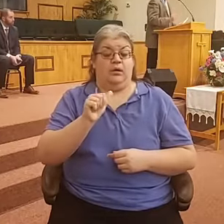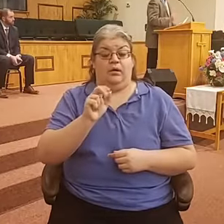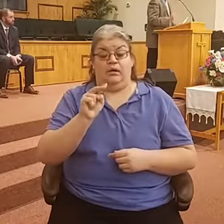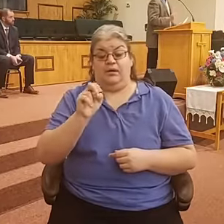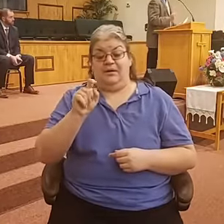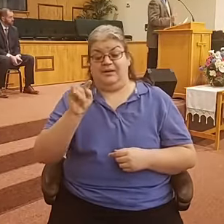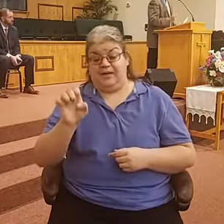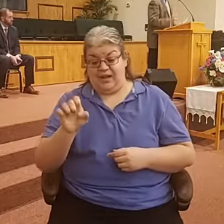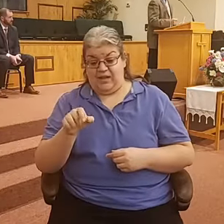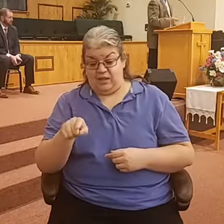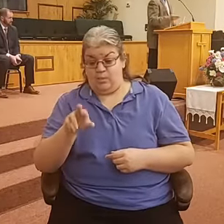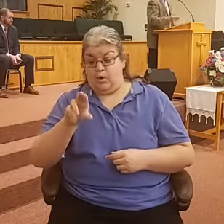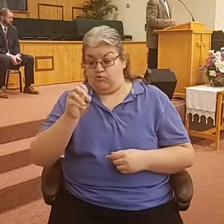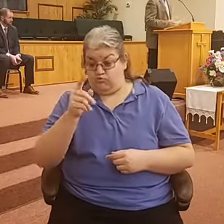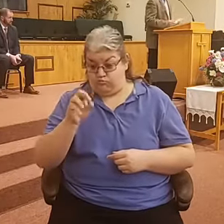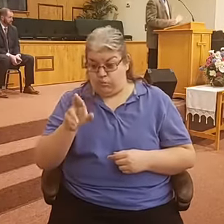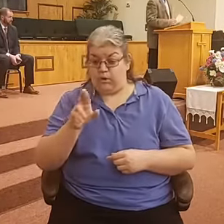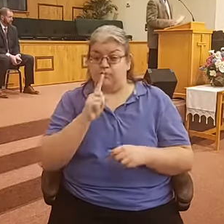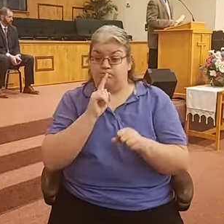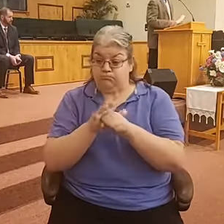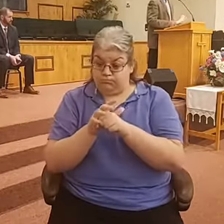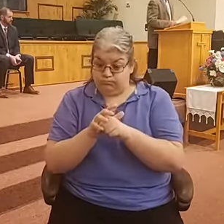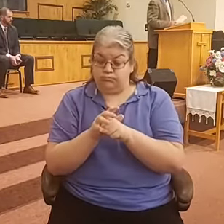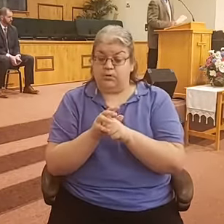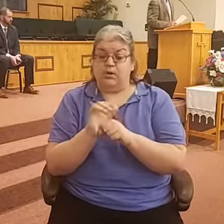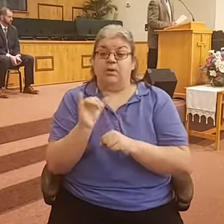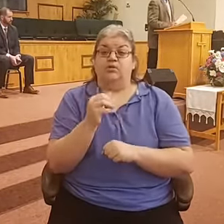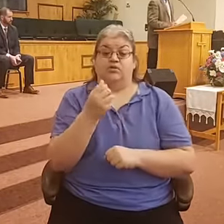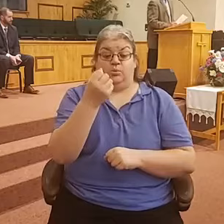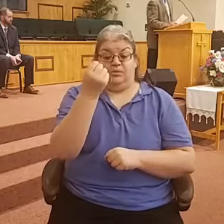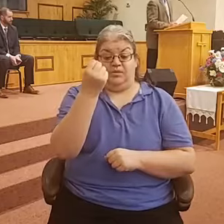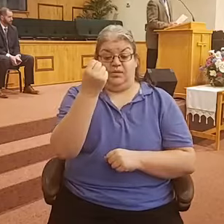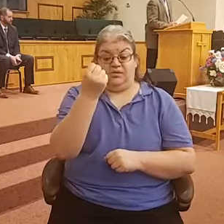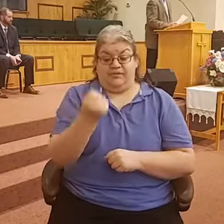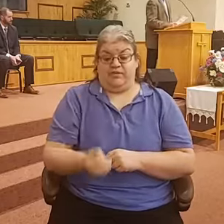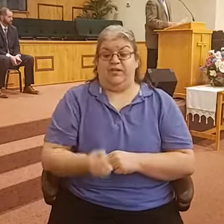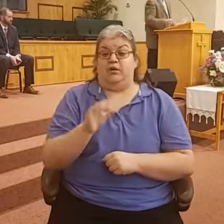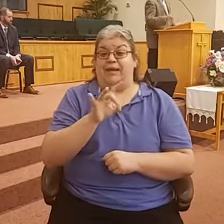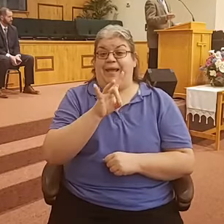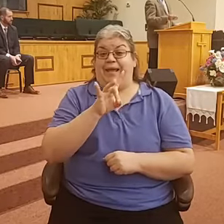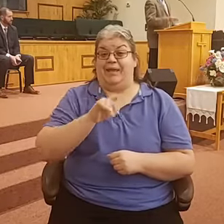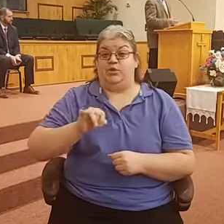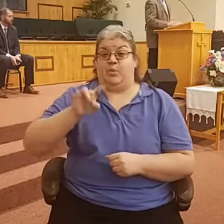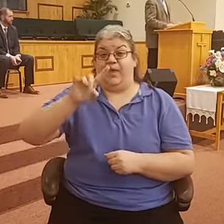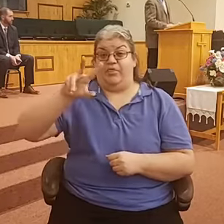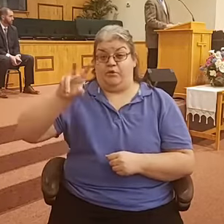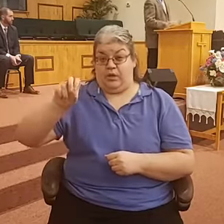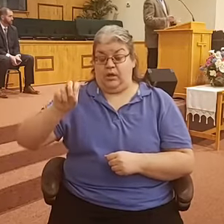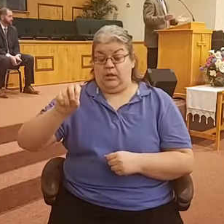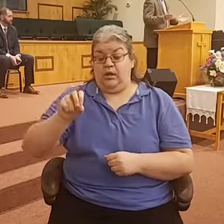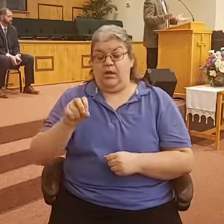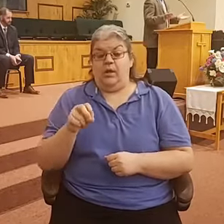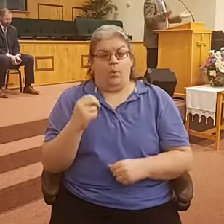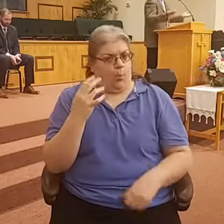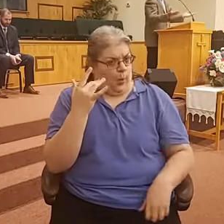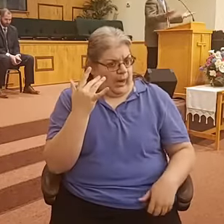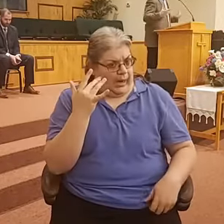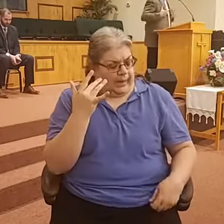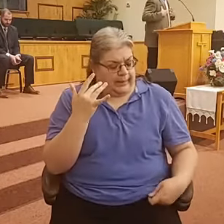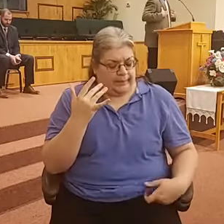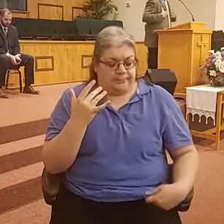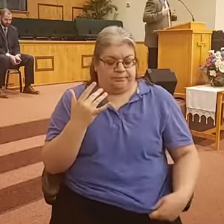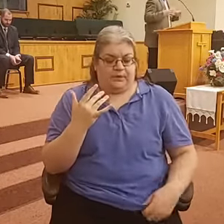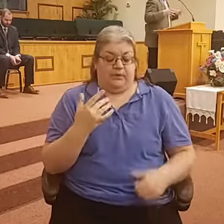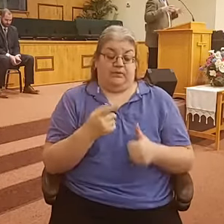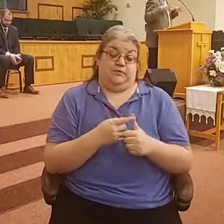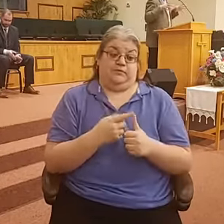and Roger committing to do that, as well as the Saturday from 8 to 8:30. And of course, the reason we do that is, one, we need